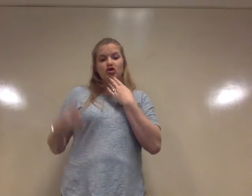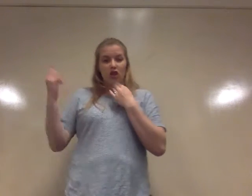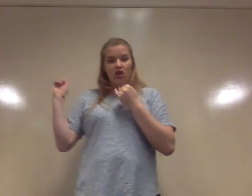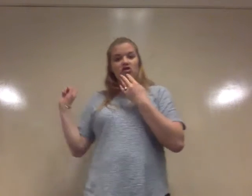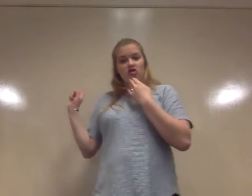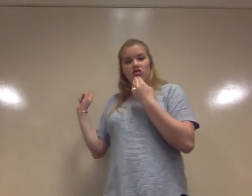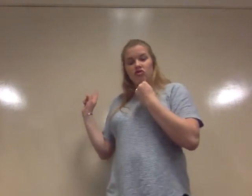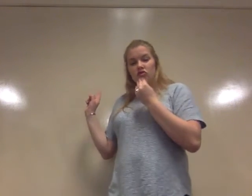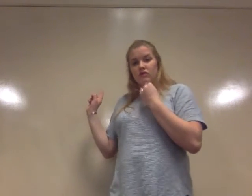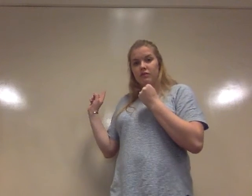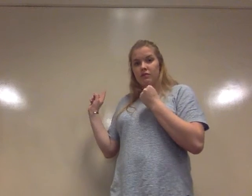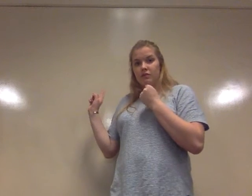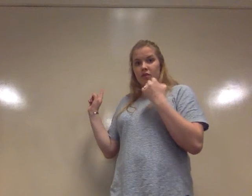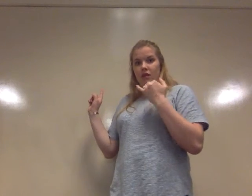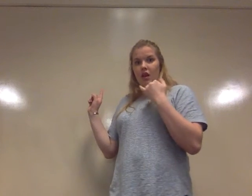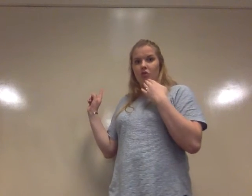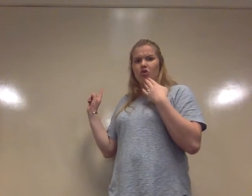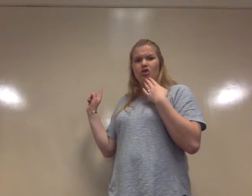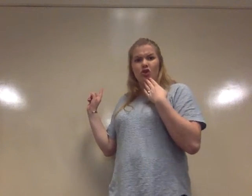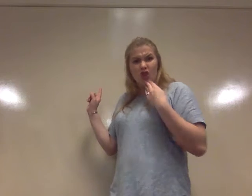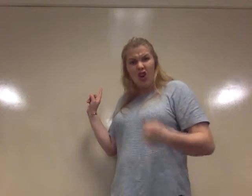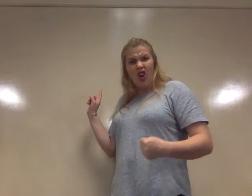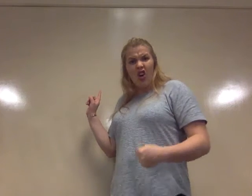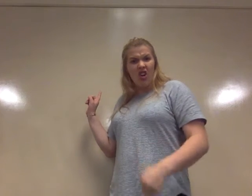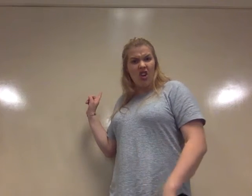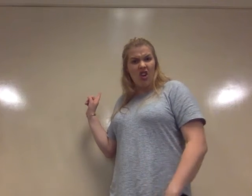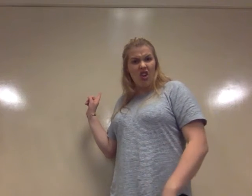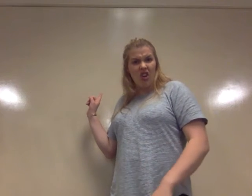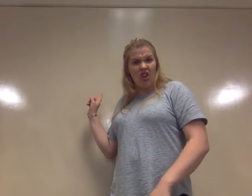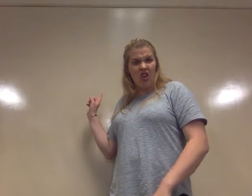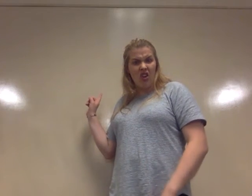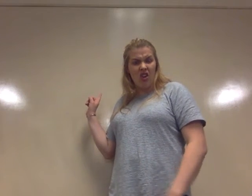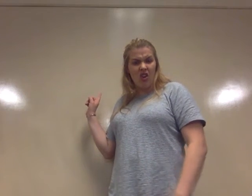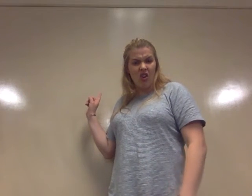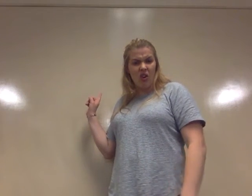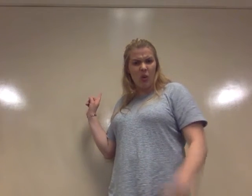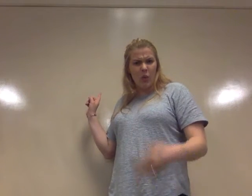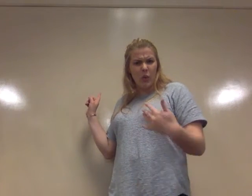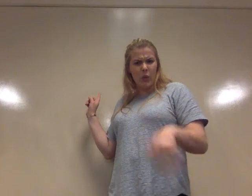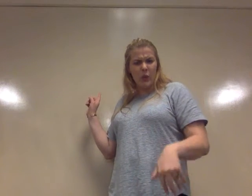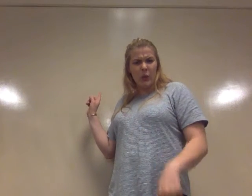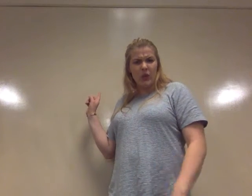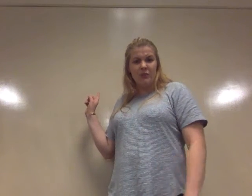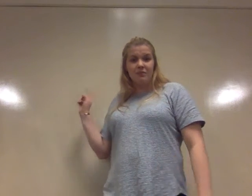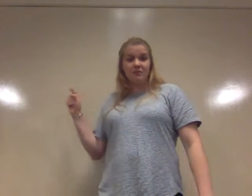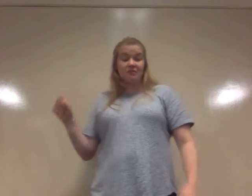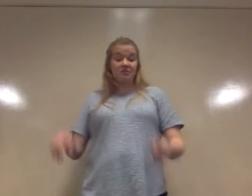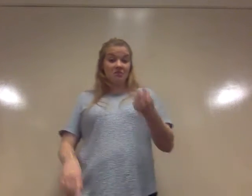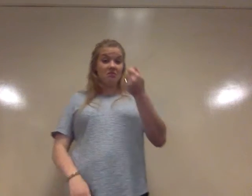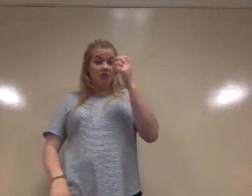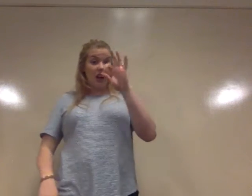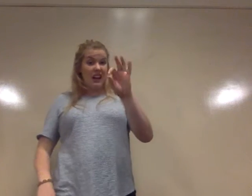of all refined sweeteners had risen to over 147 pounds. In 1909, Americans consumed